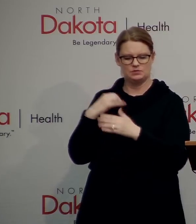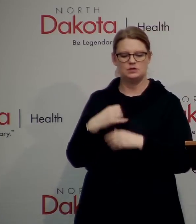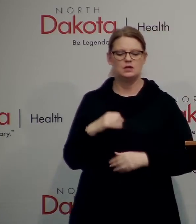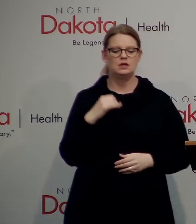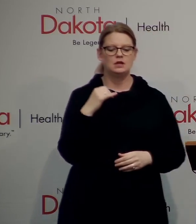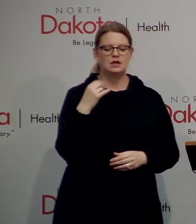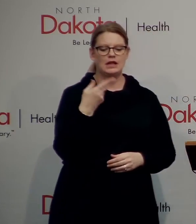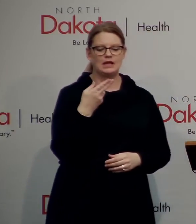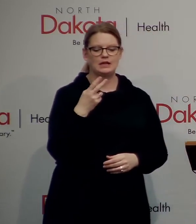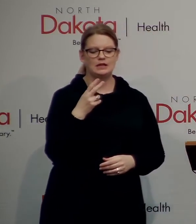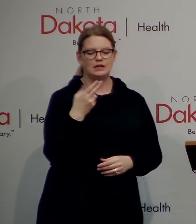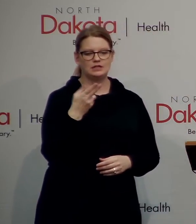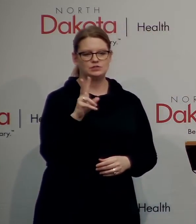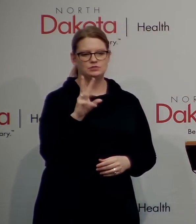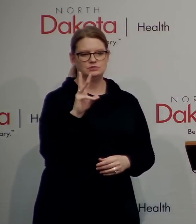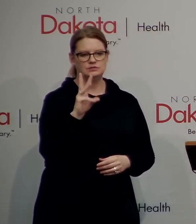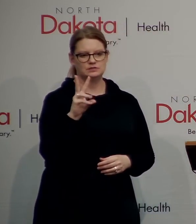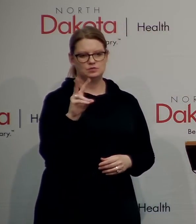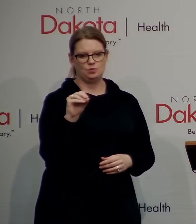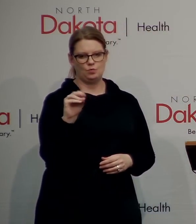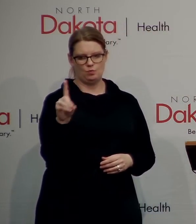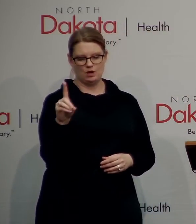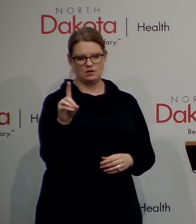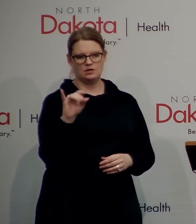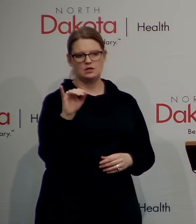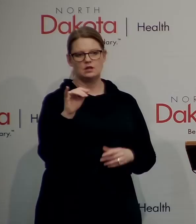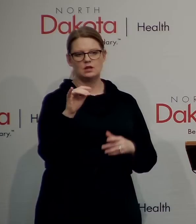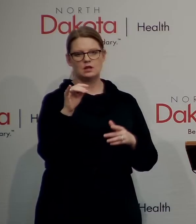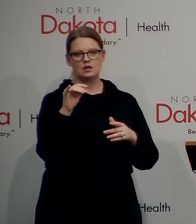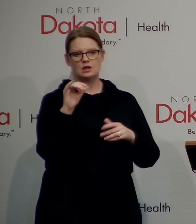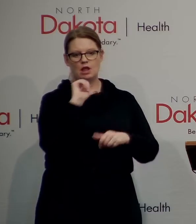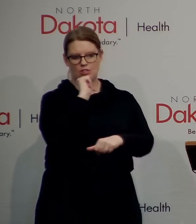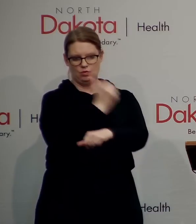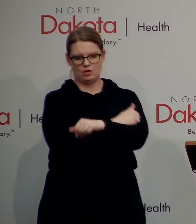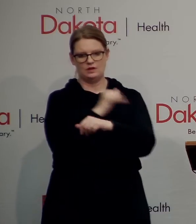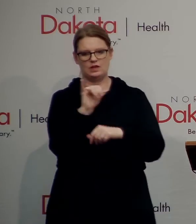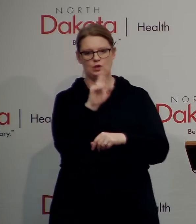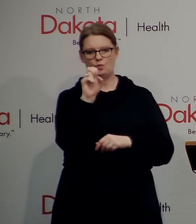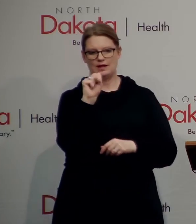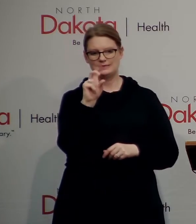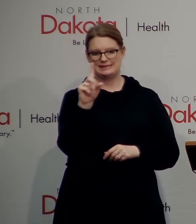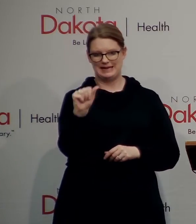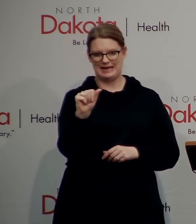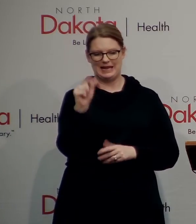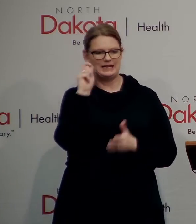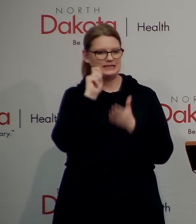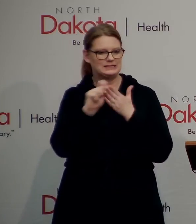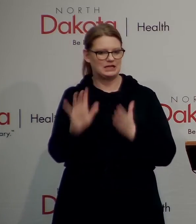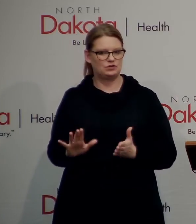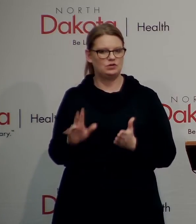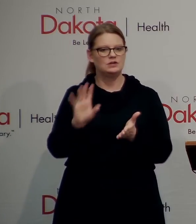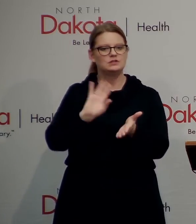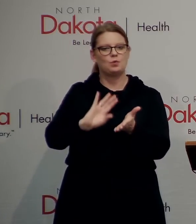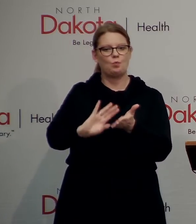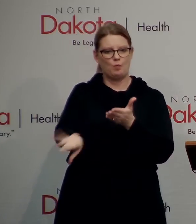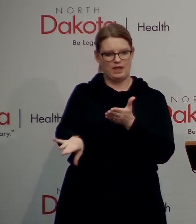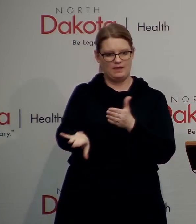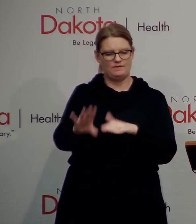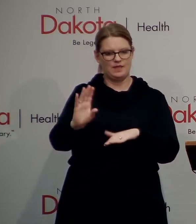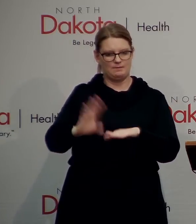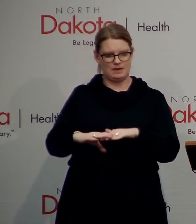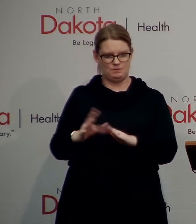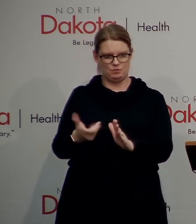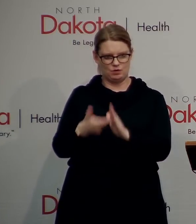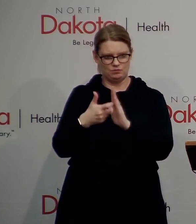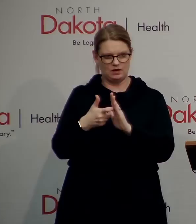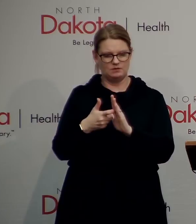6201 would provide authority to the USDA Secretary to waive that minimum requirement, which would